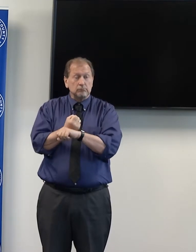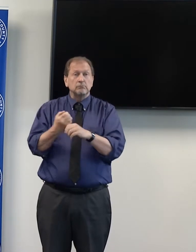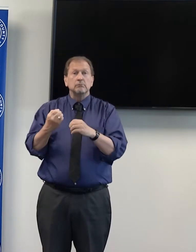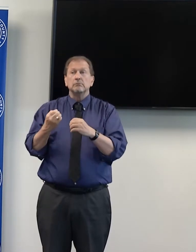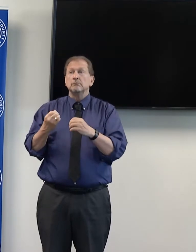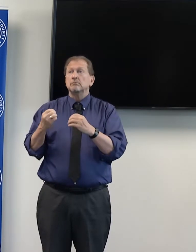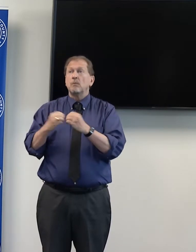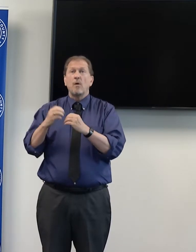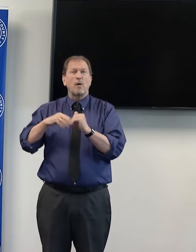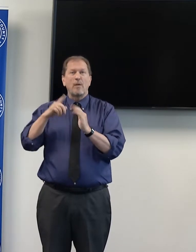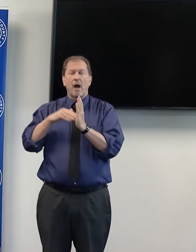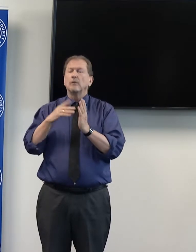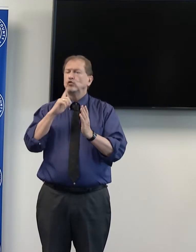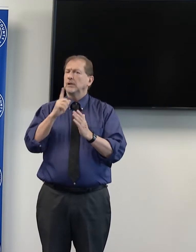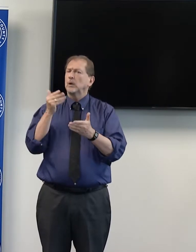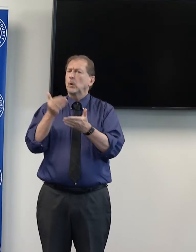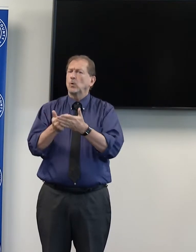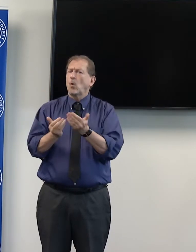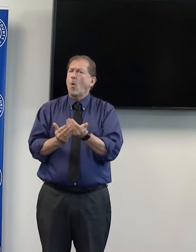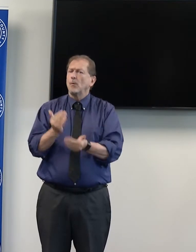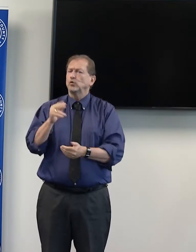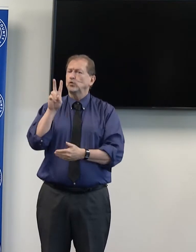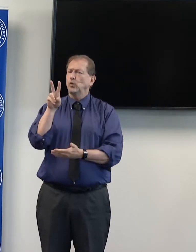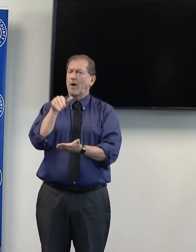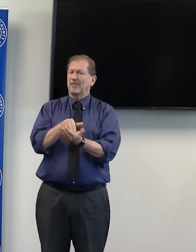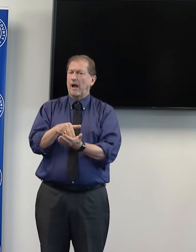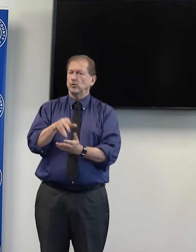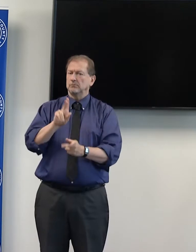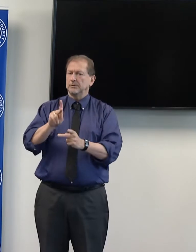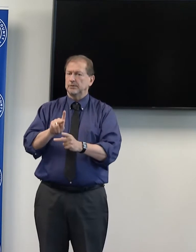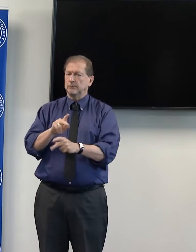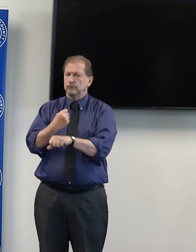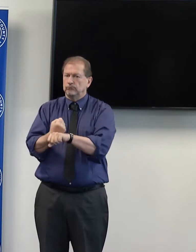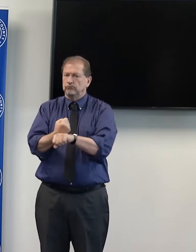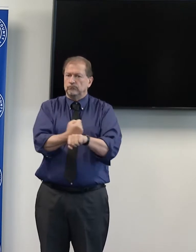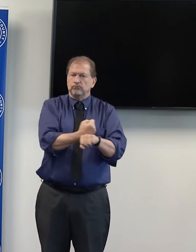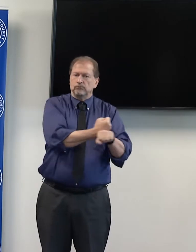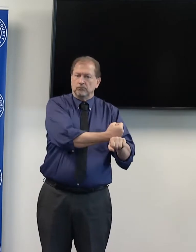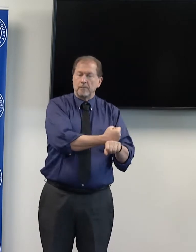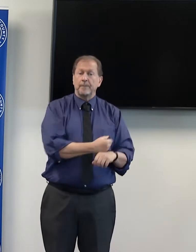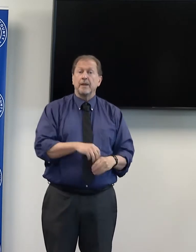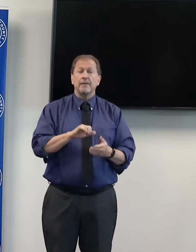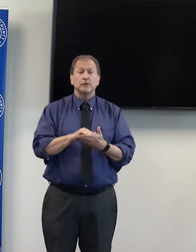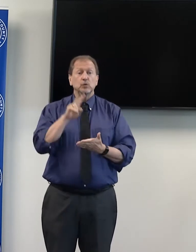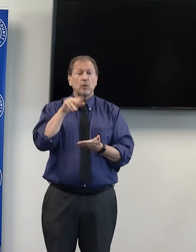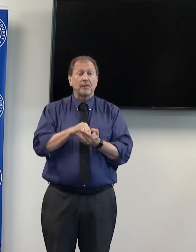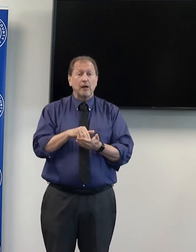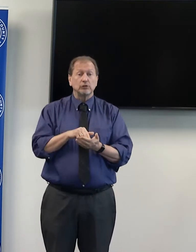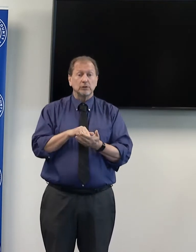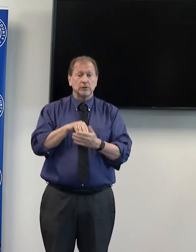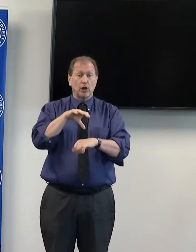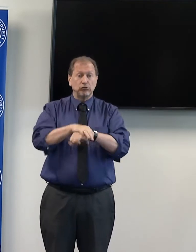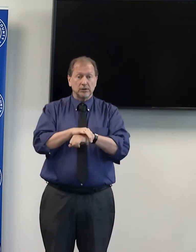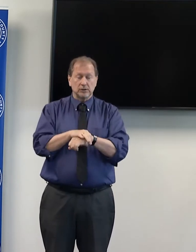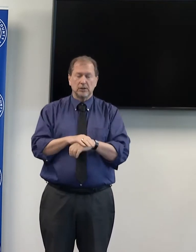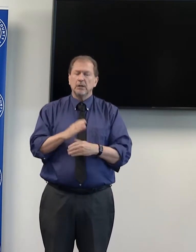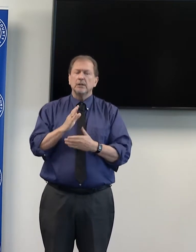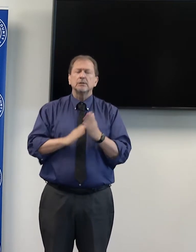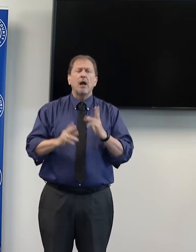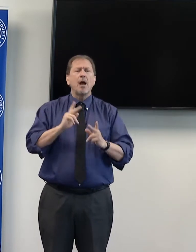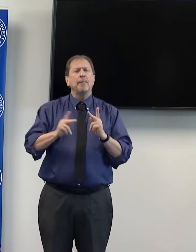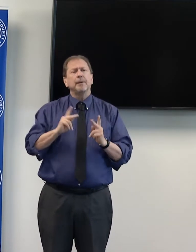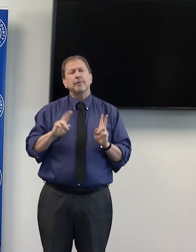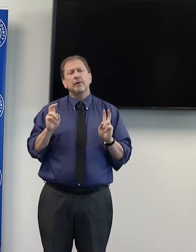to 2,000. How much of those arrests are disorderly conduct type arrests where literally they're brought into the local